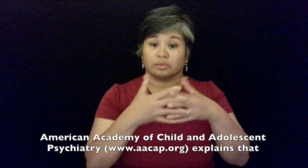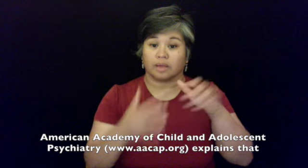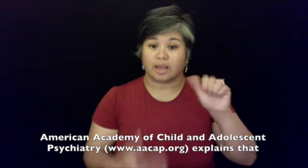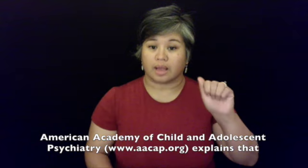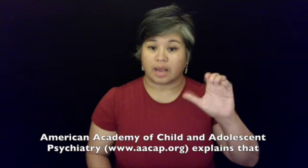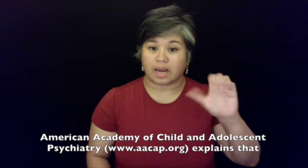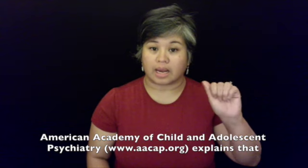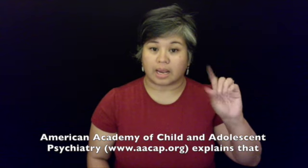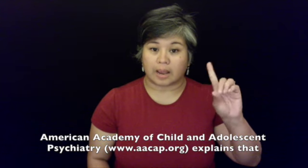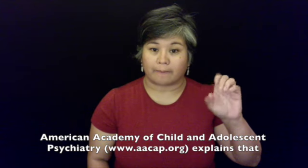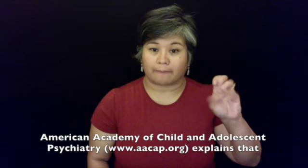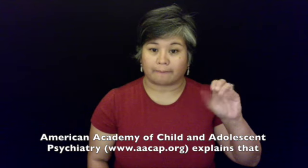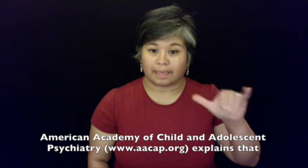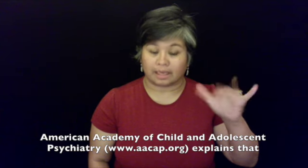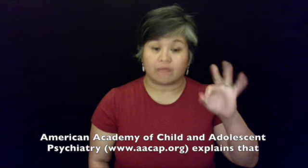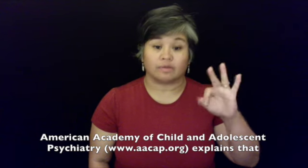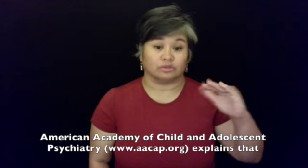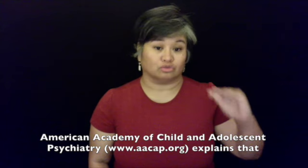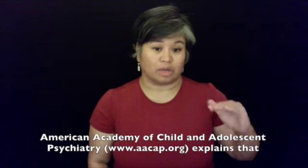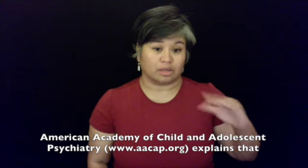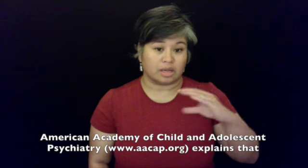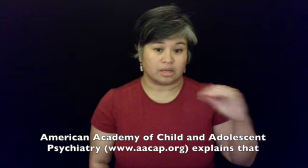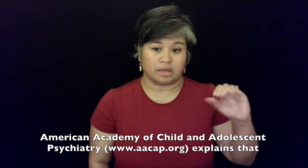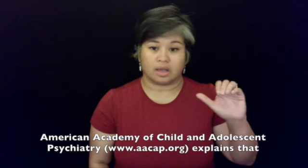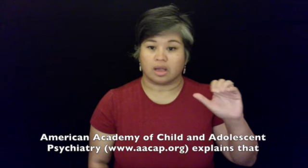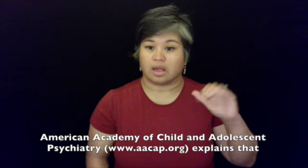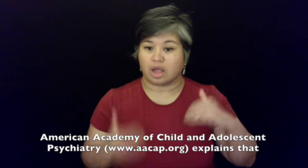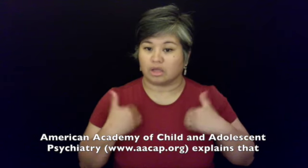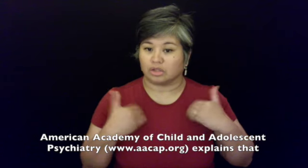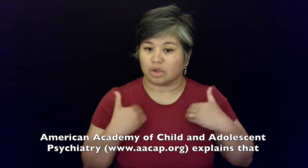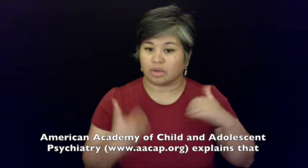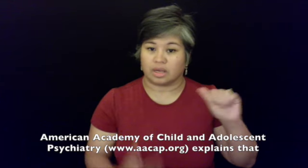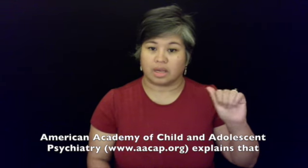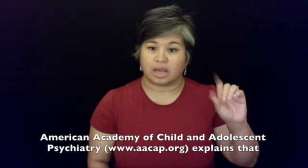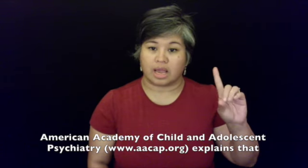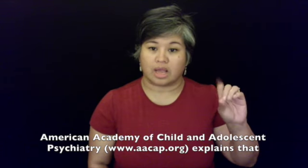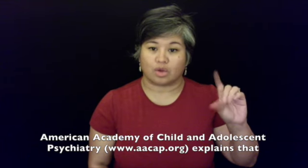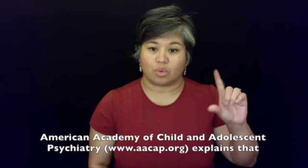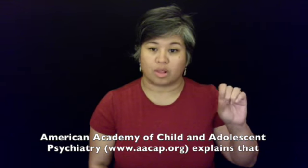The American Academy of Child and Adolescent Psychiatry,